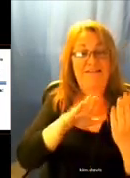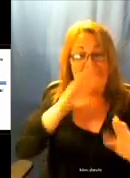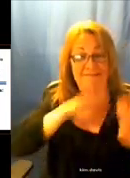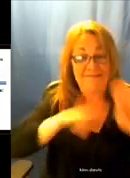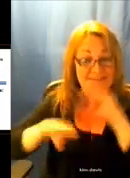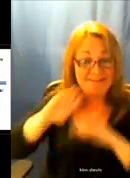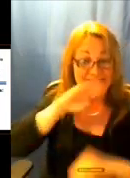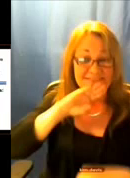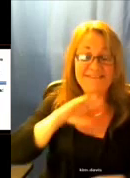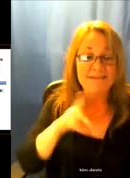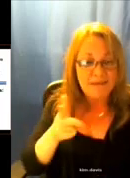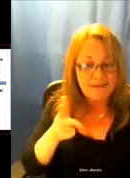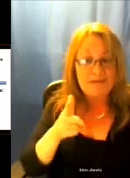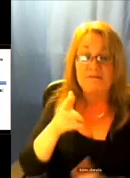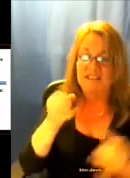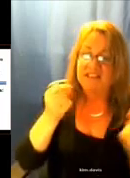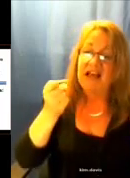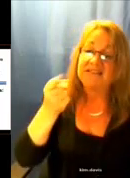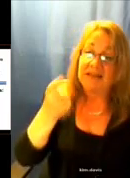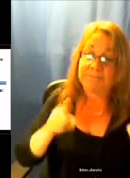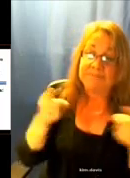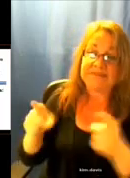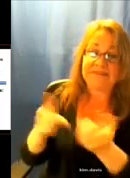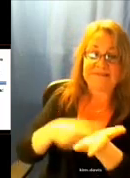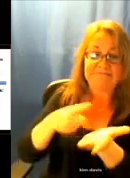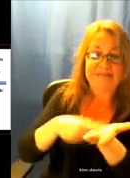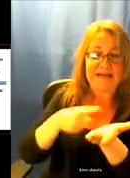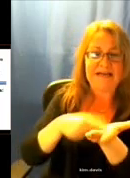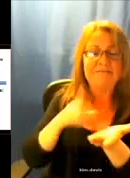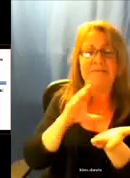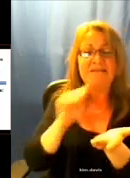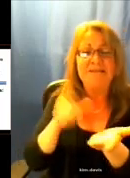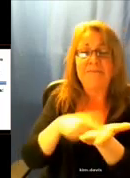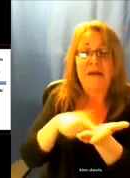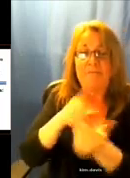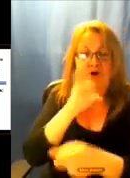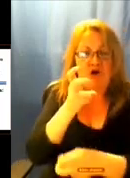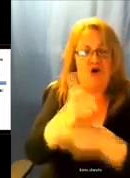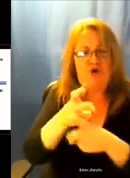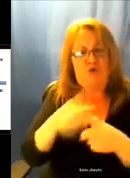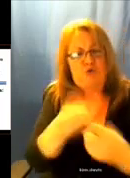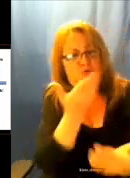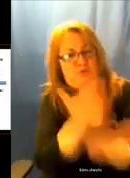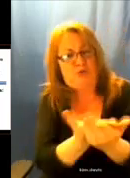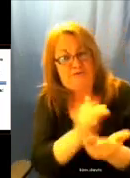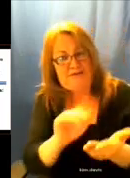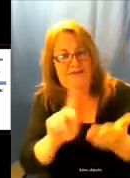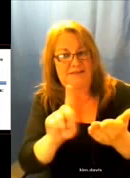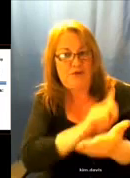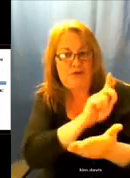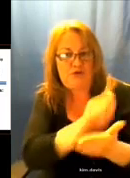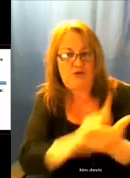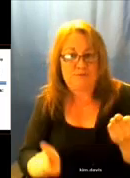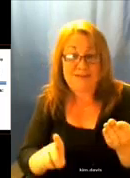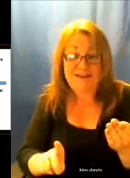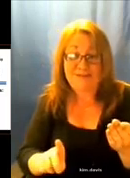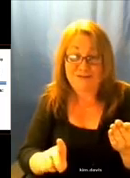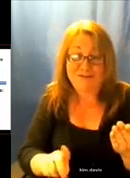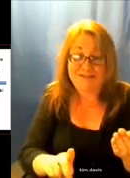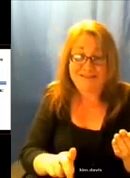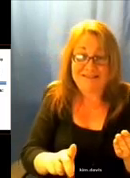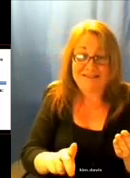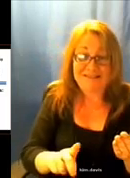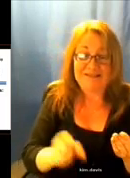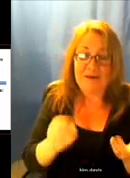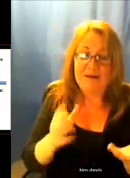Sometimes when we do face those frustrating situations, which happen ever so often, it's hard